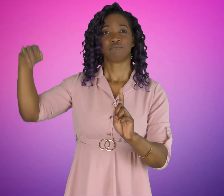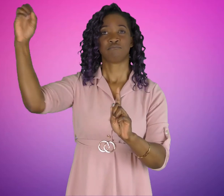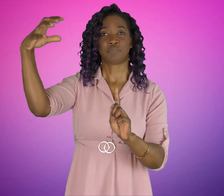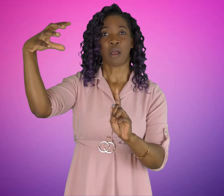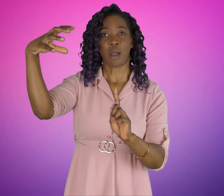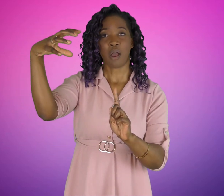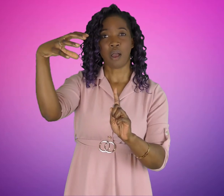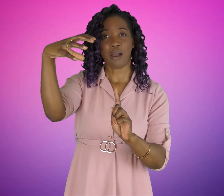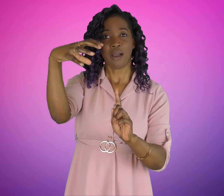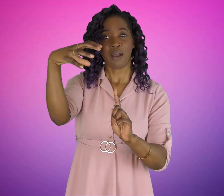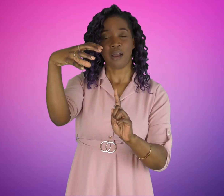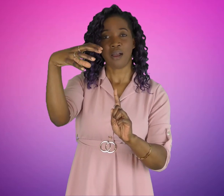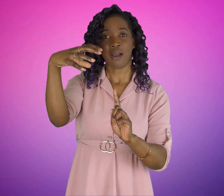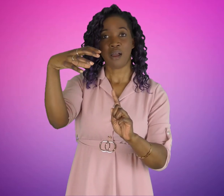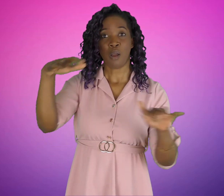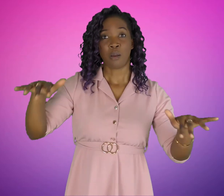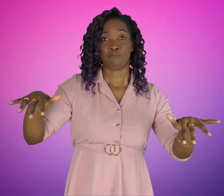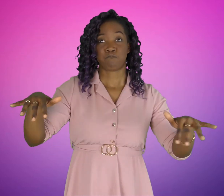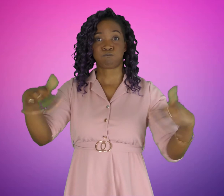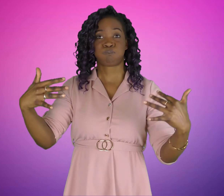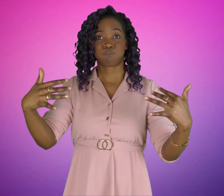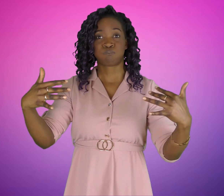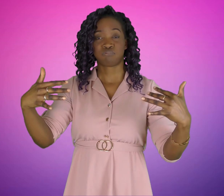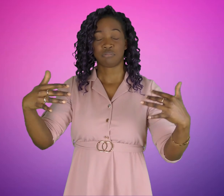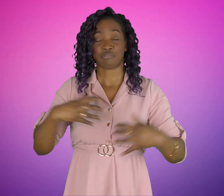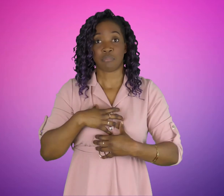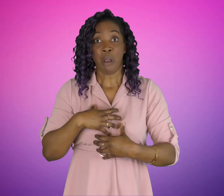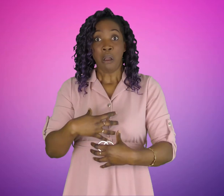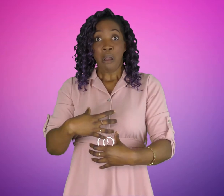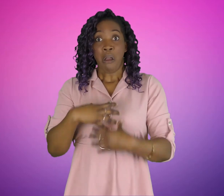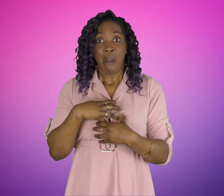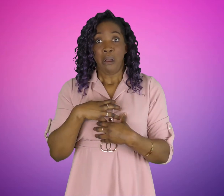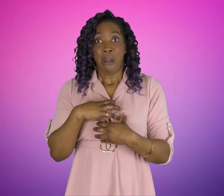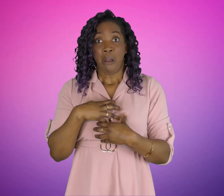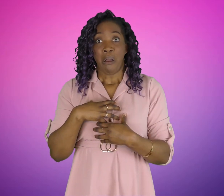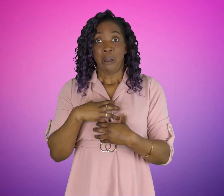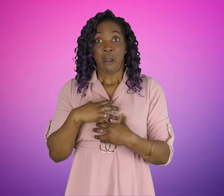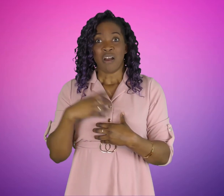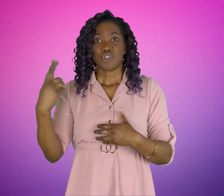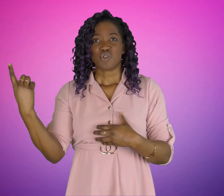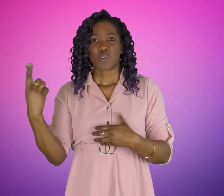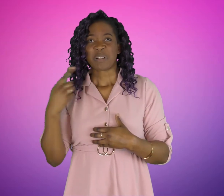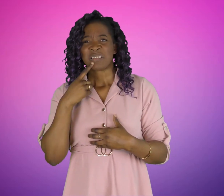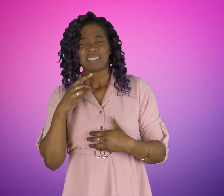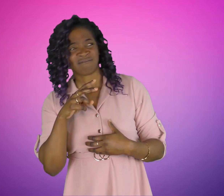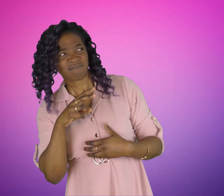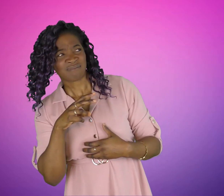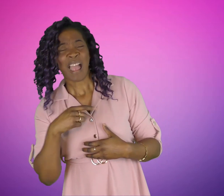Your Excellency. Heads turned and mouths dropped. The crowd gasped as one. Then someone said, I see